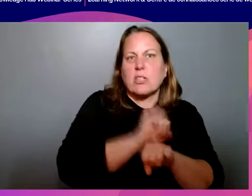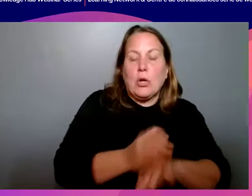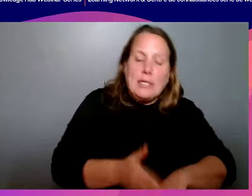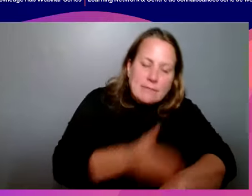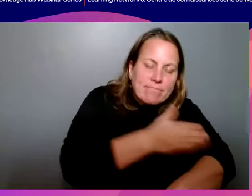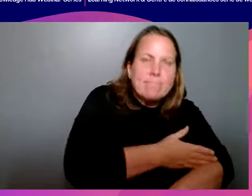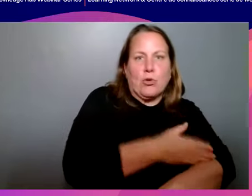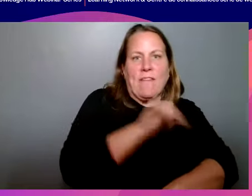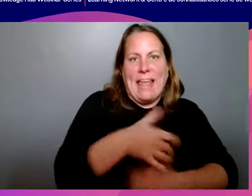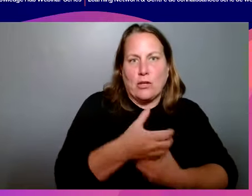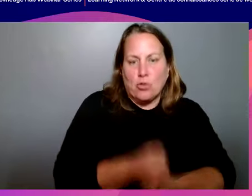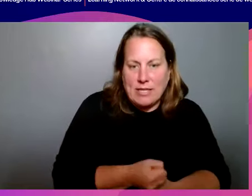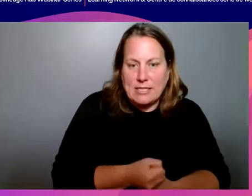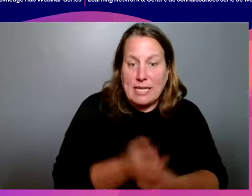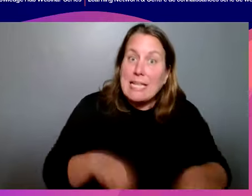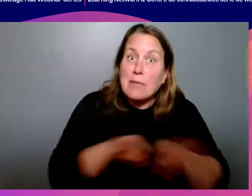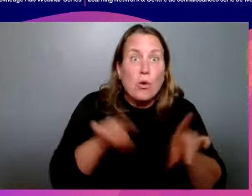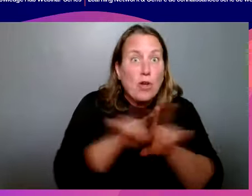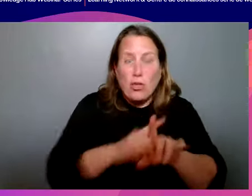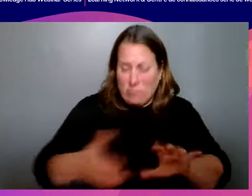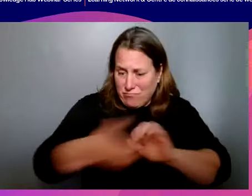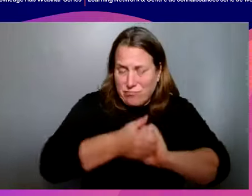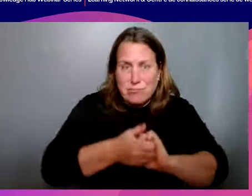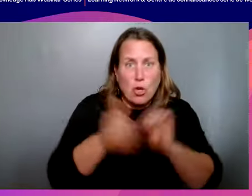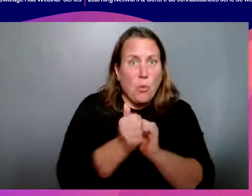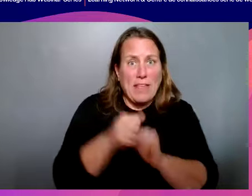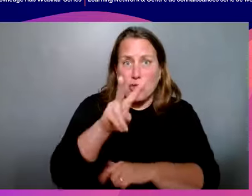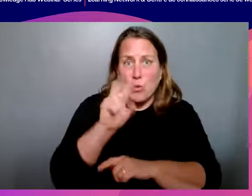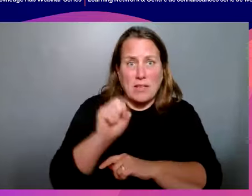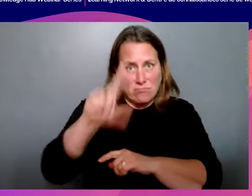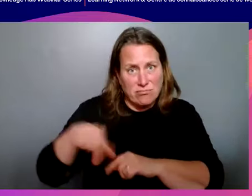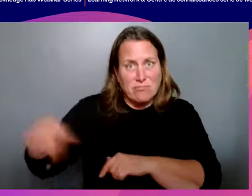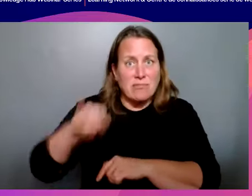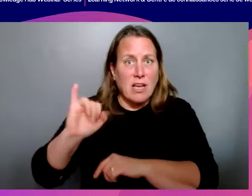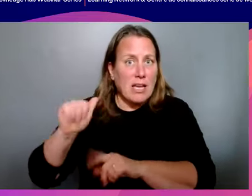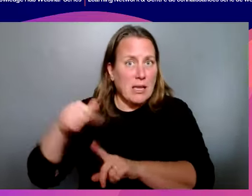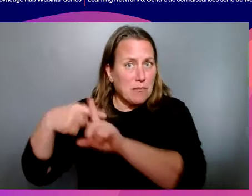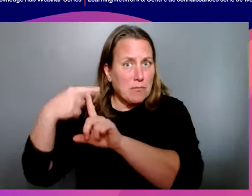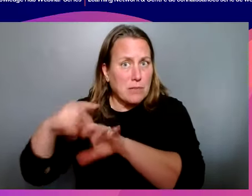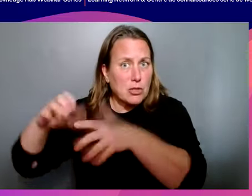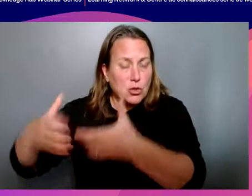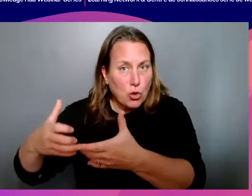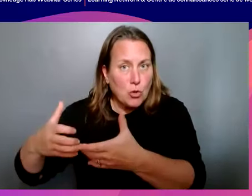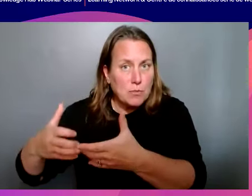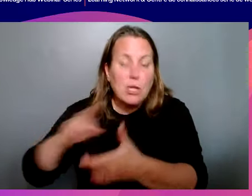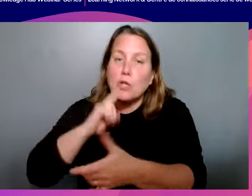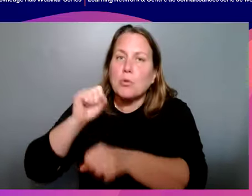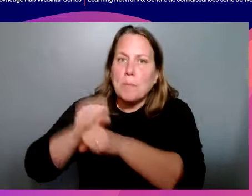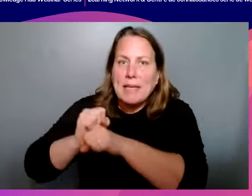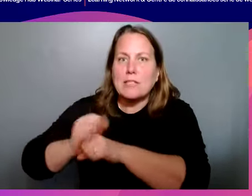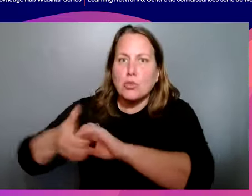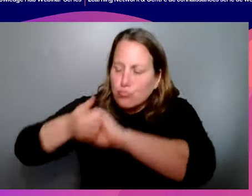alongside 2S LGBTQIA plus individuals in ways that are affirming rather than tokenizing or performative.